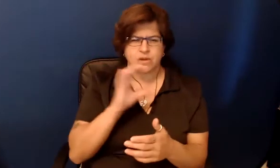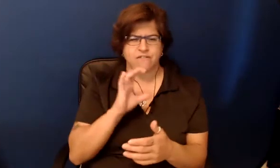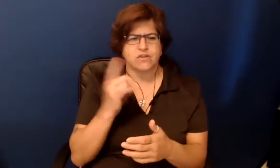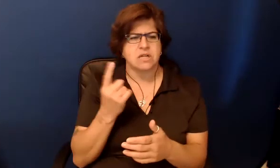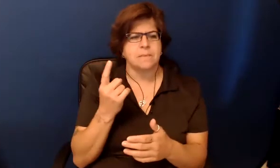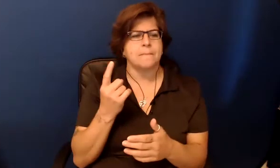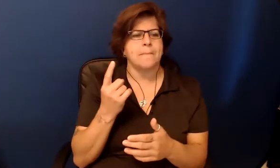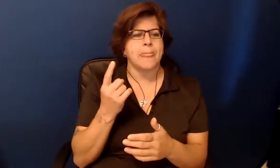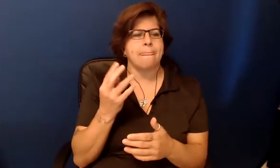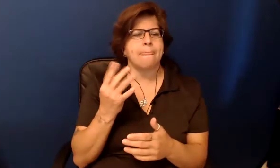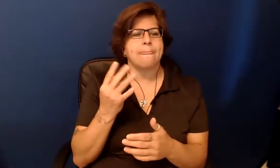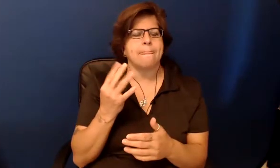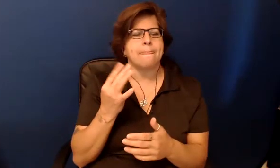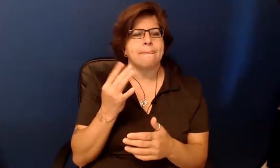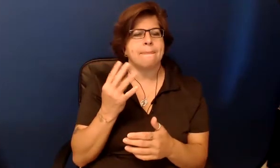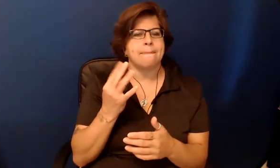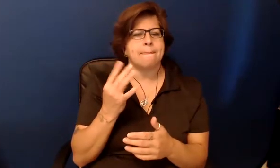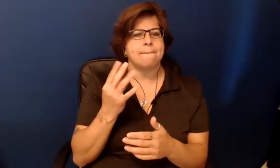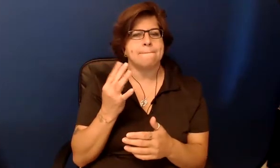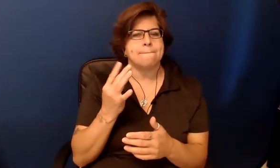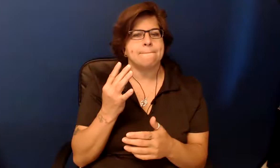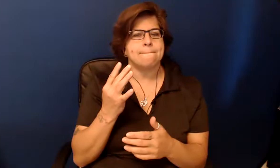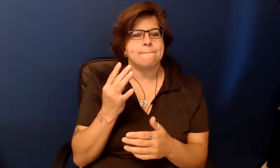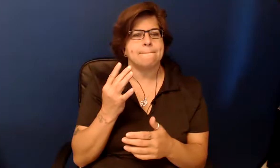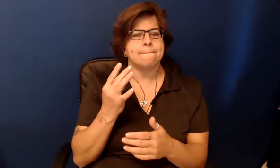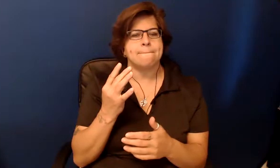in my, let me see here if I can find it right off the bat.